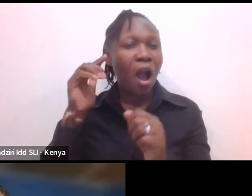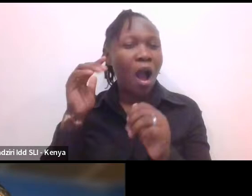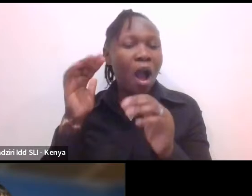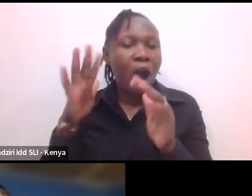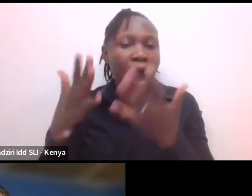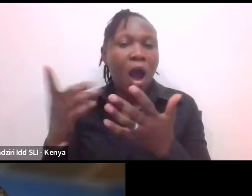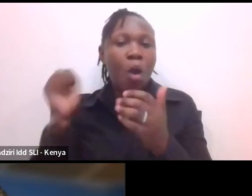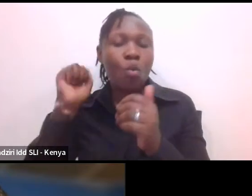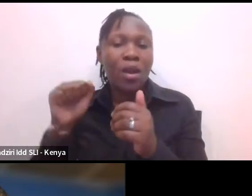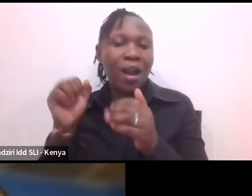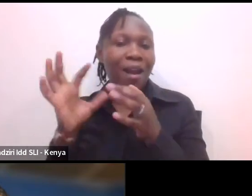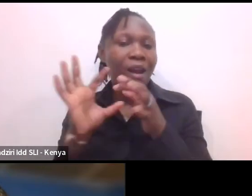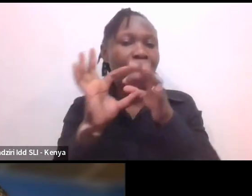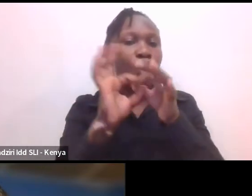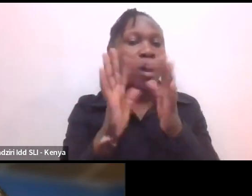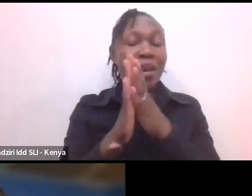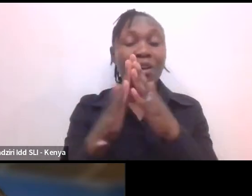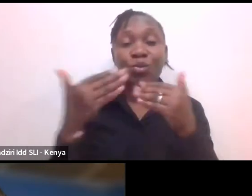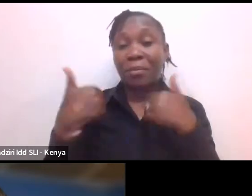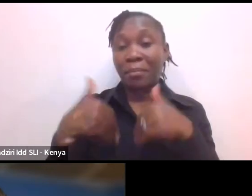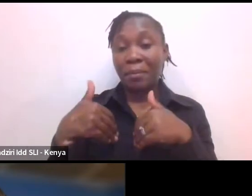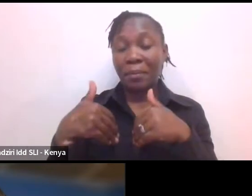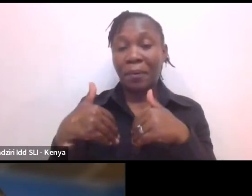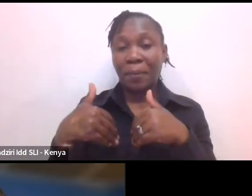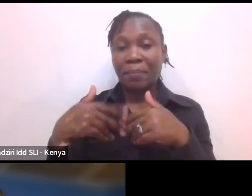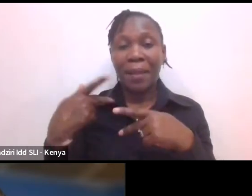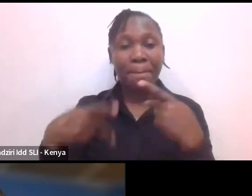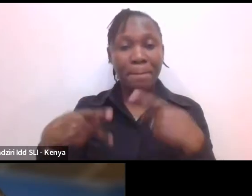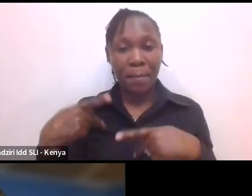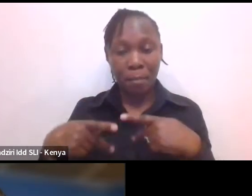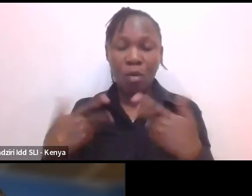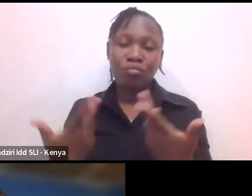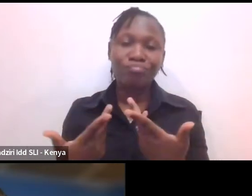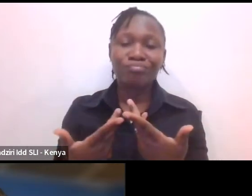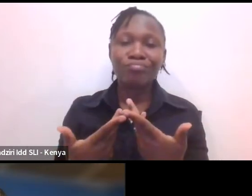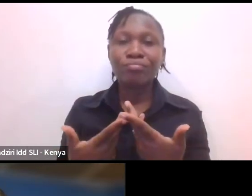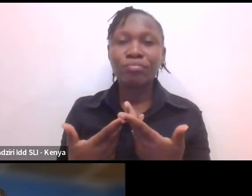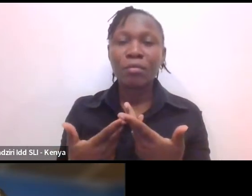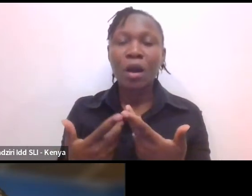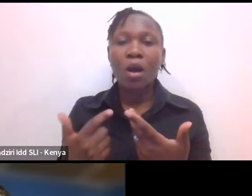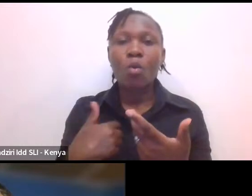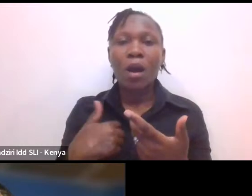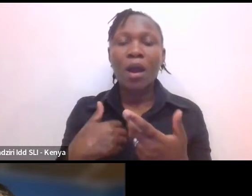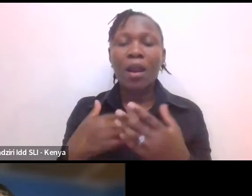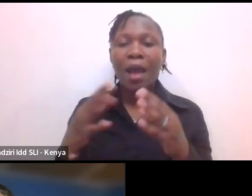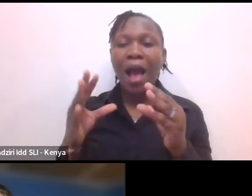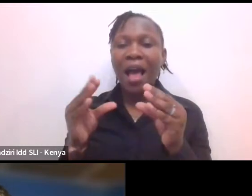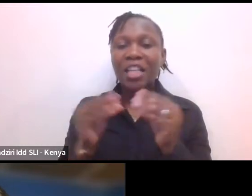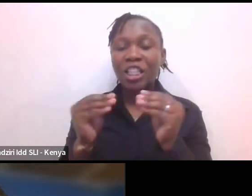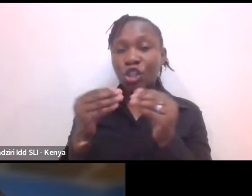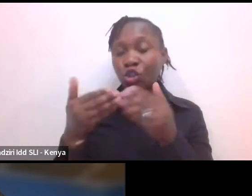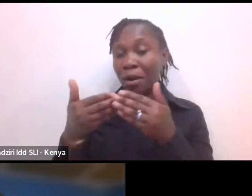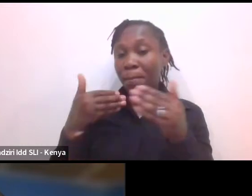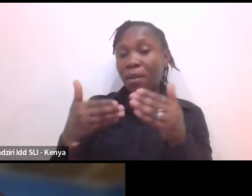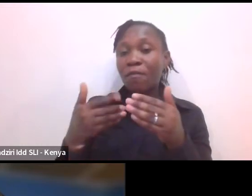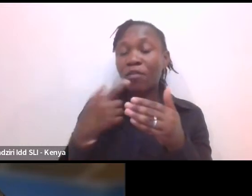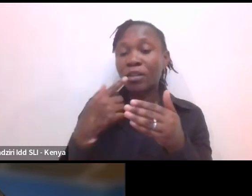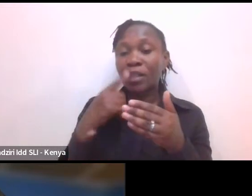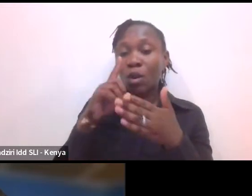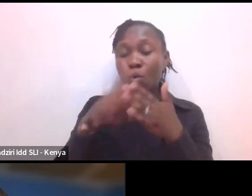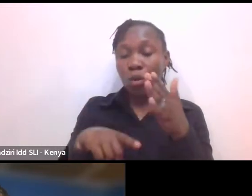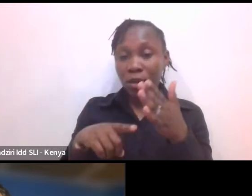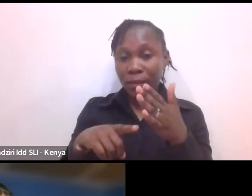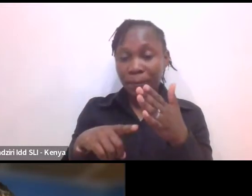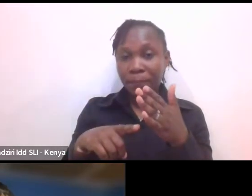to people. And actually there was a very interesting session earlier in the summit